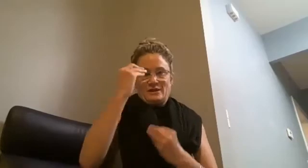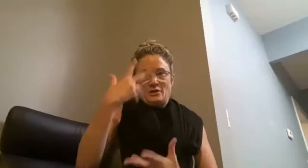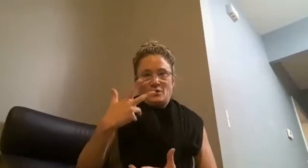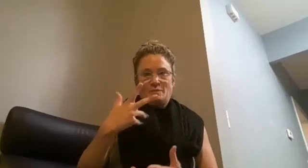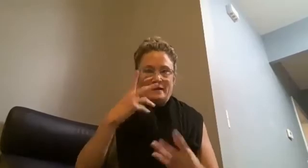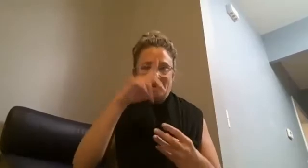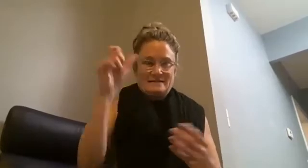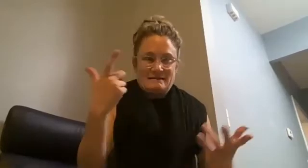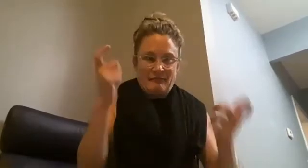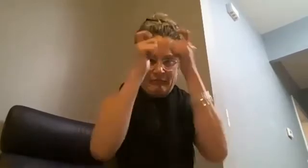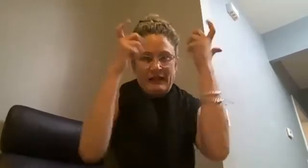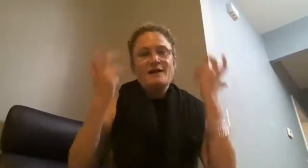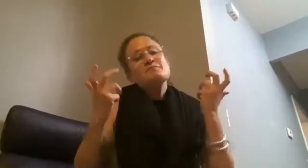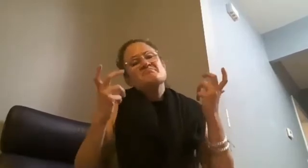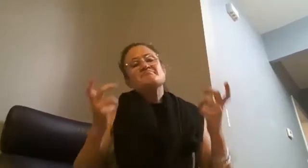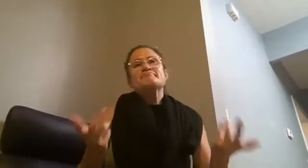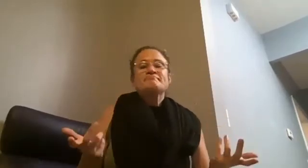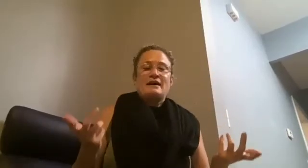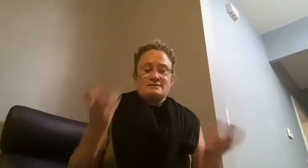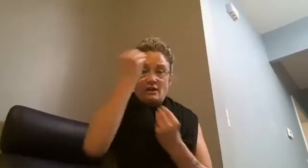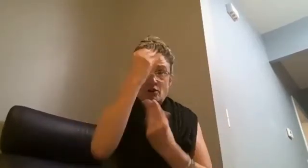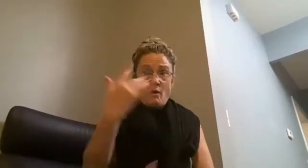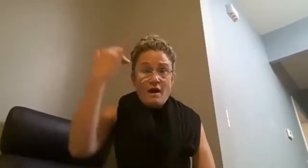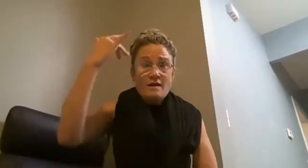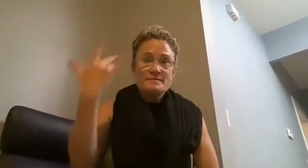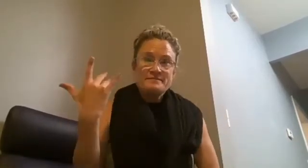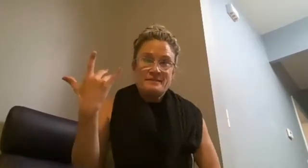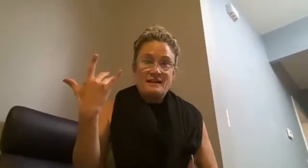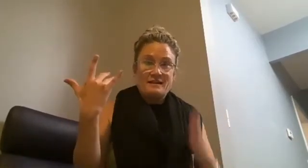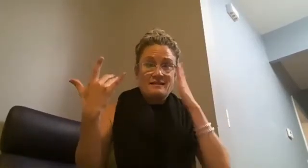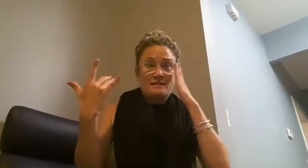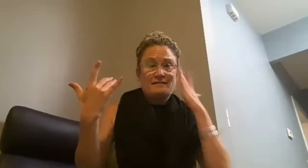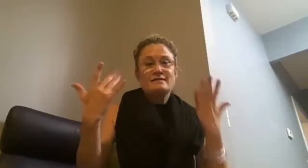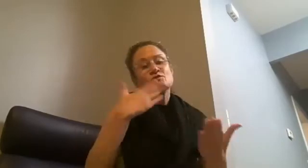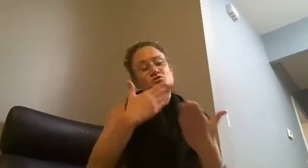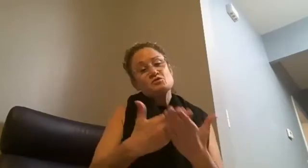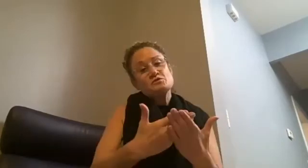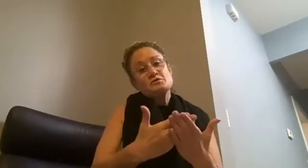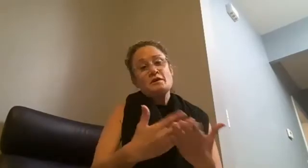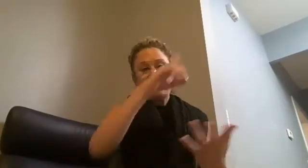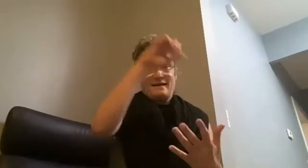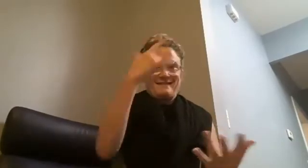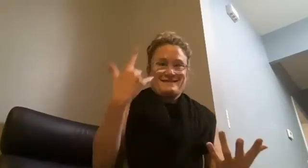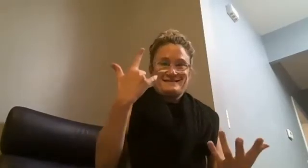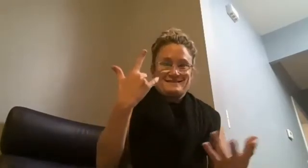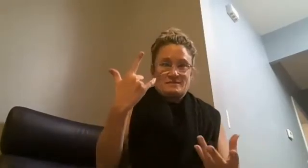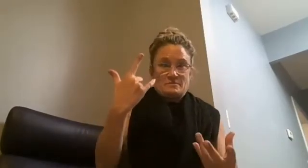particularly likable person. I tell you that because I think that's an affect of how present I am in my recovery